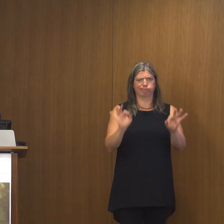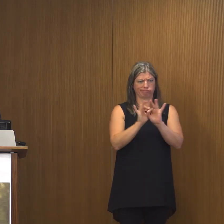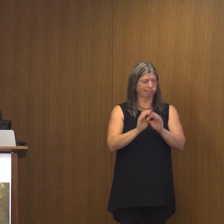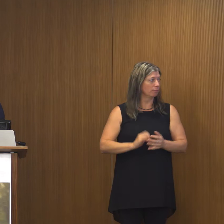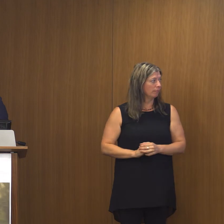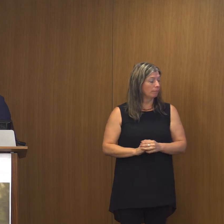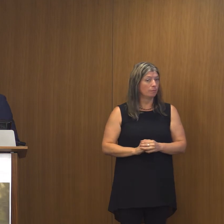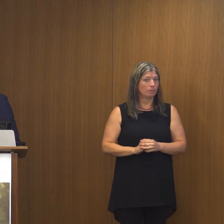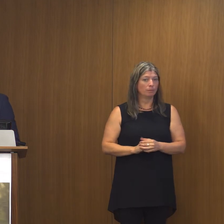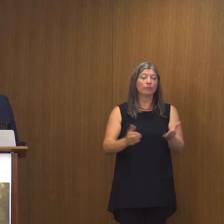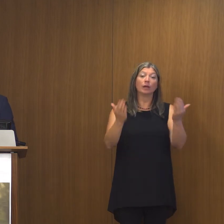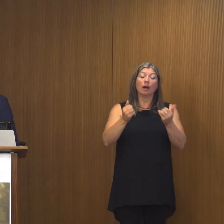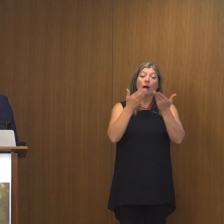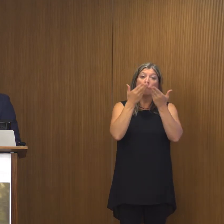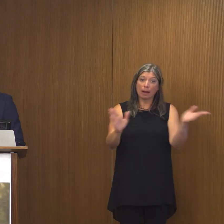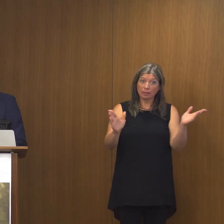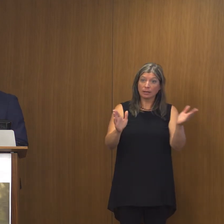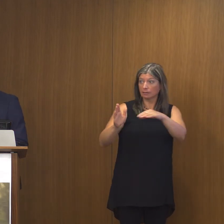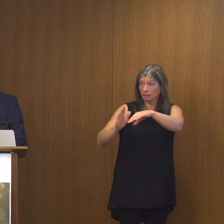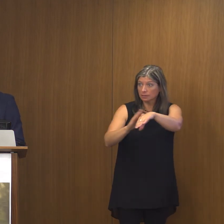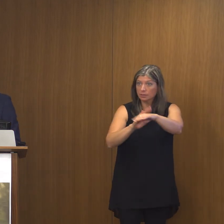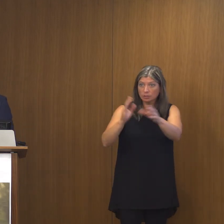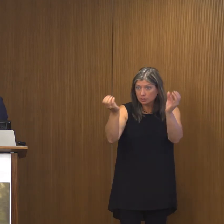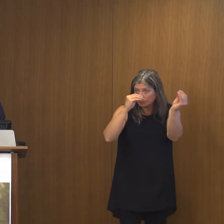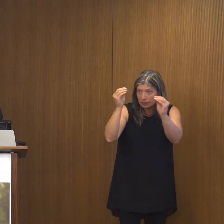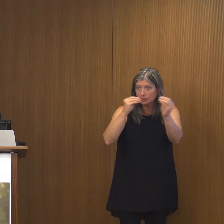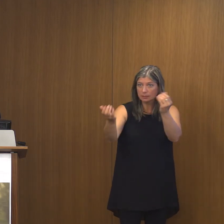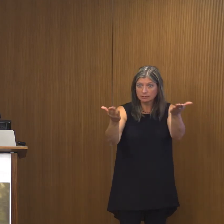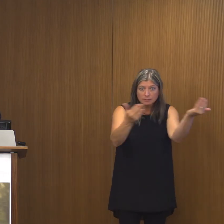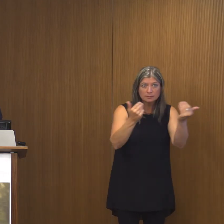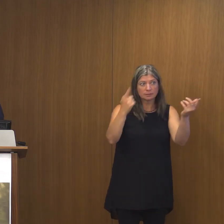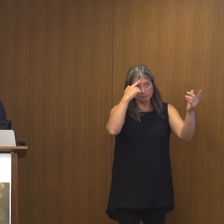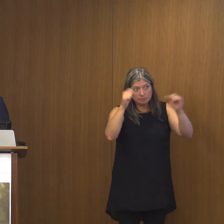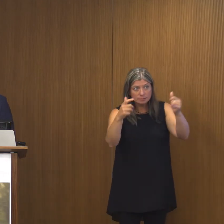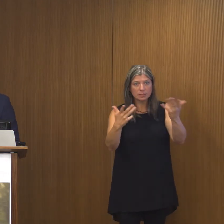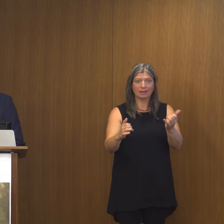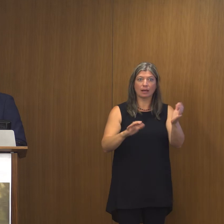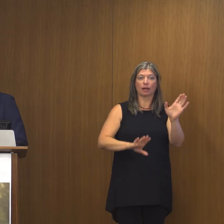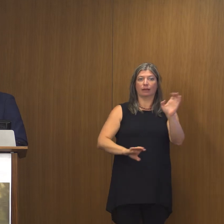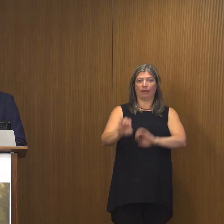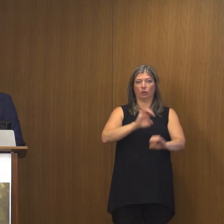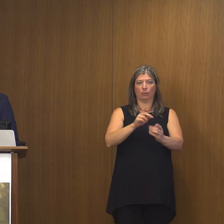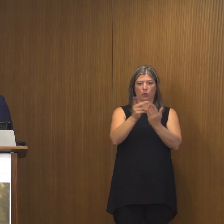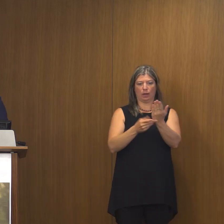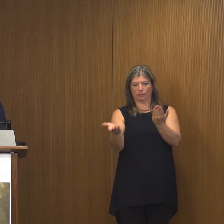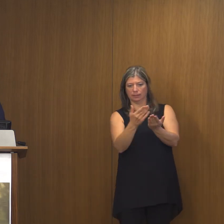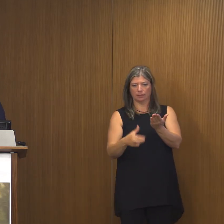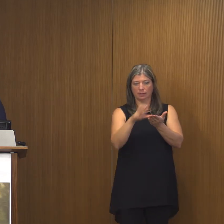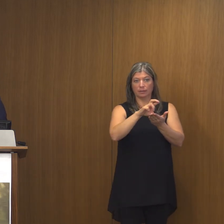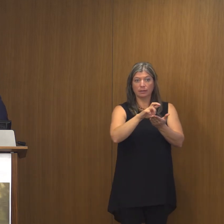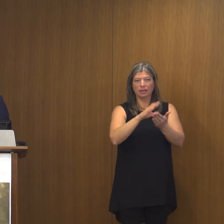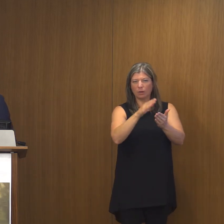public consultations and policy dialogues with youth and evaluating these programs. And thirdly,